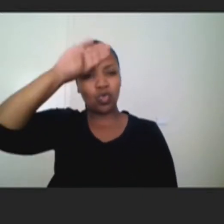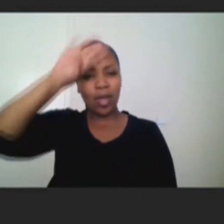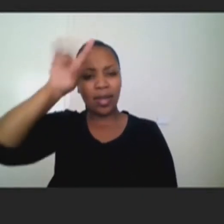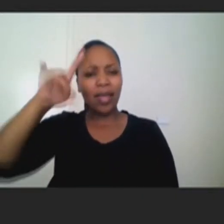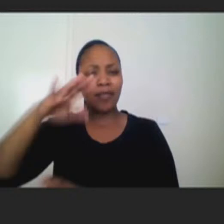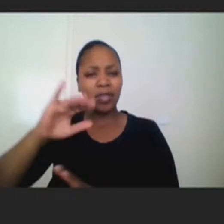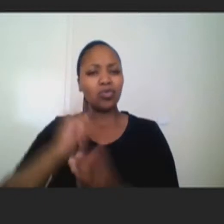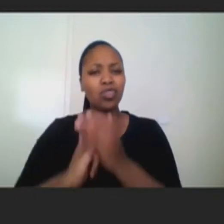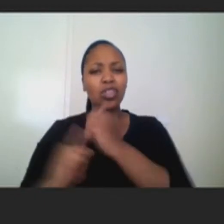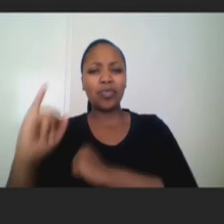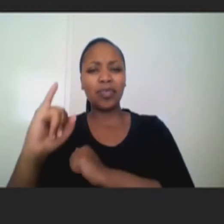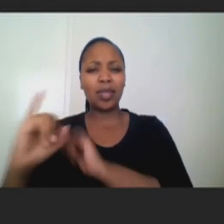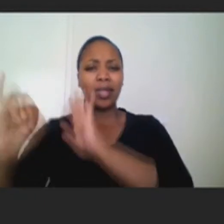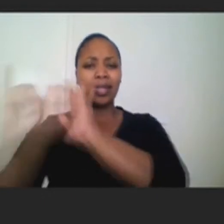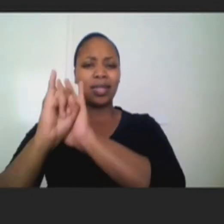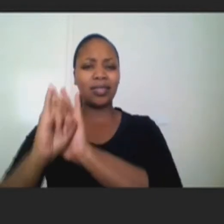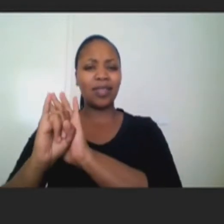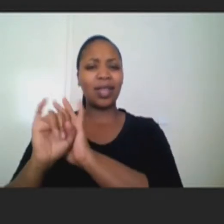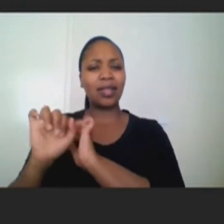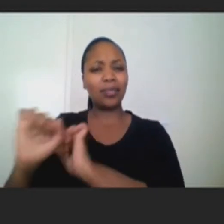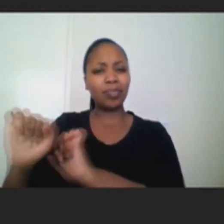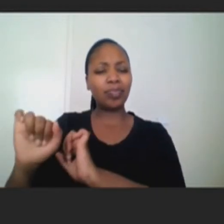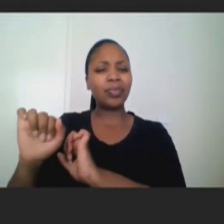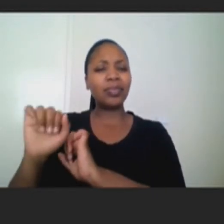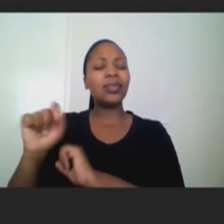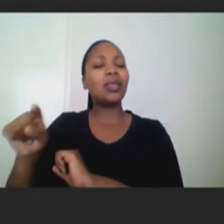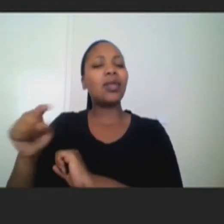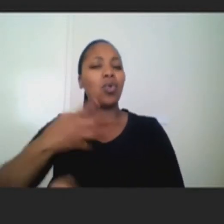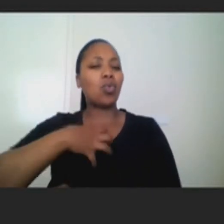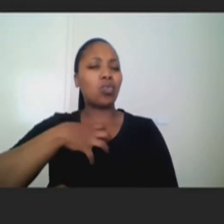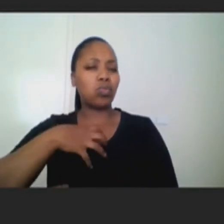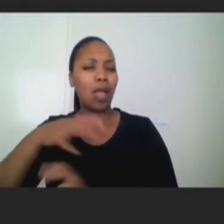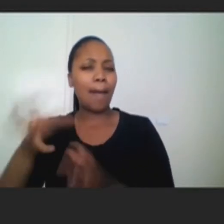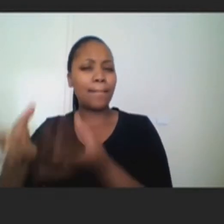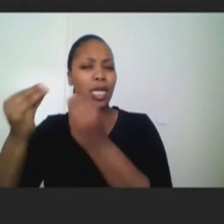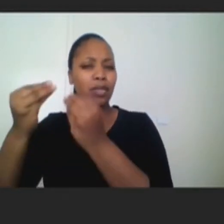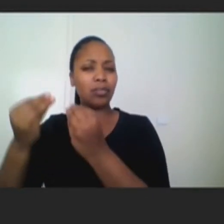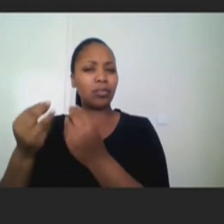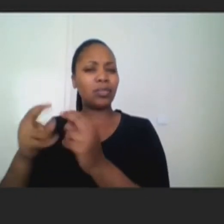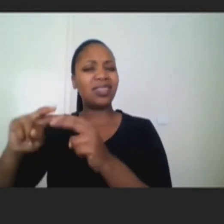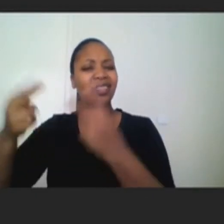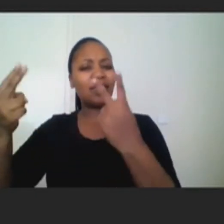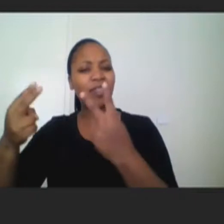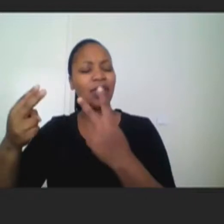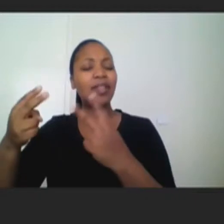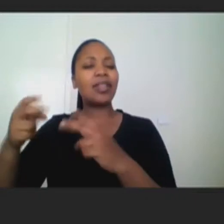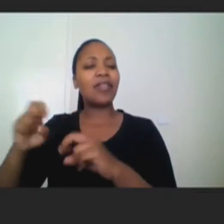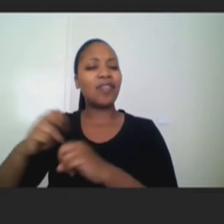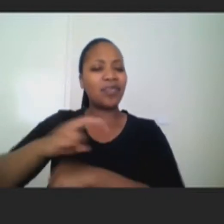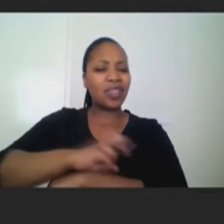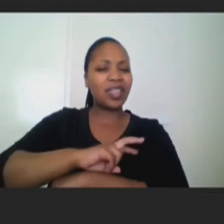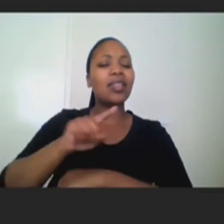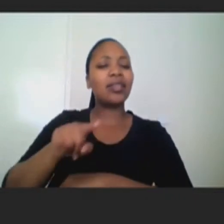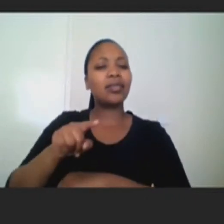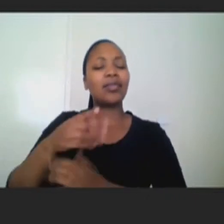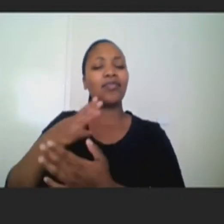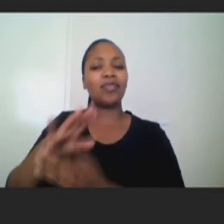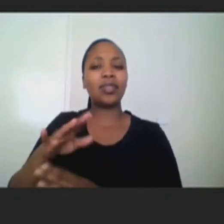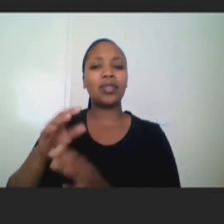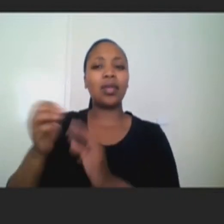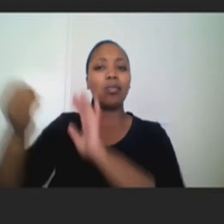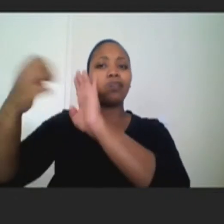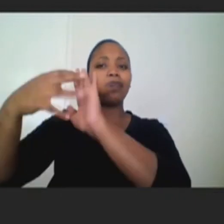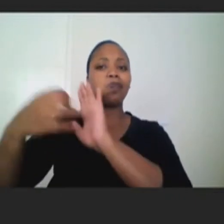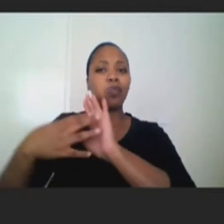and they loaded it onto the global web page, database that's called GISAID. because